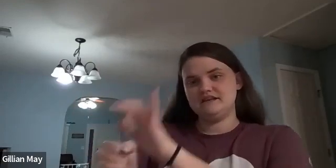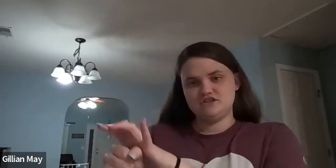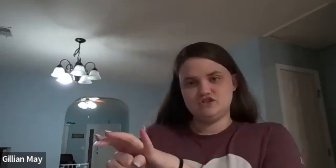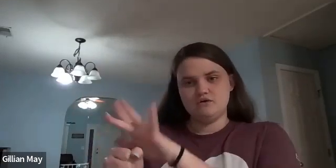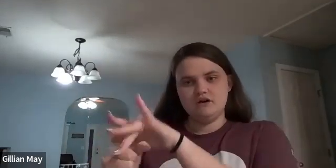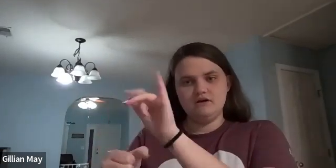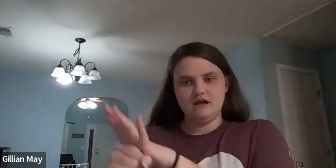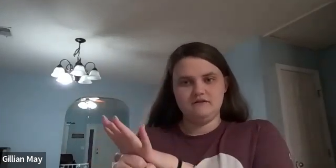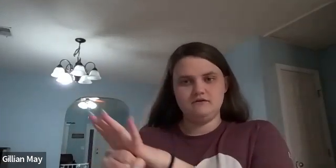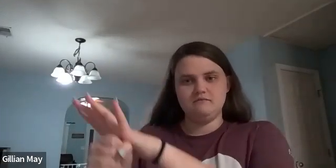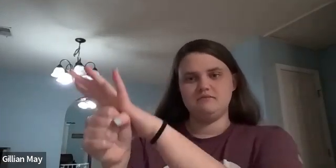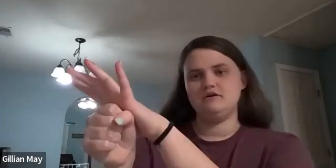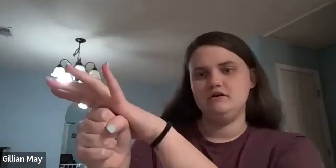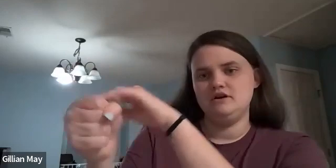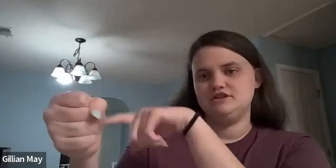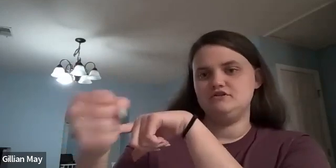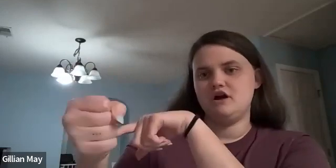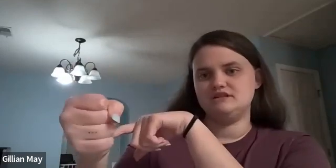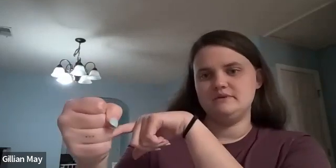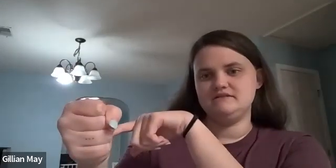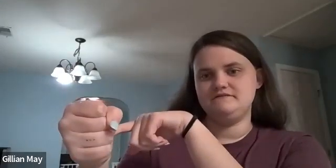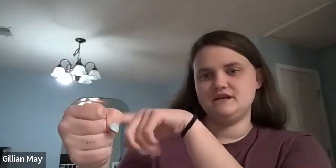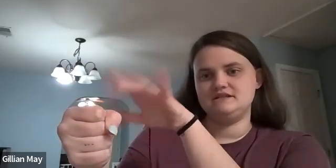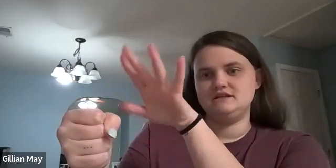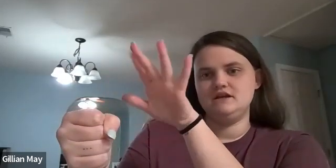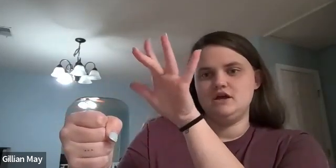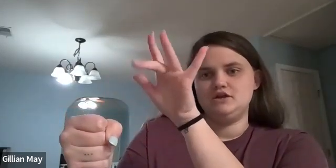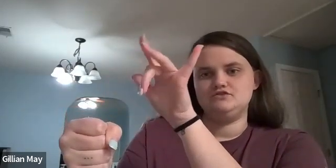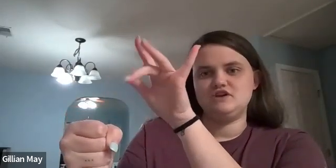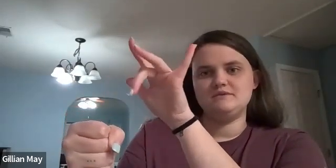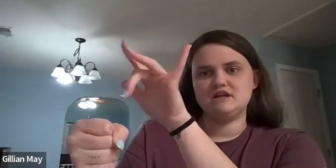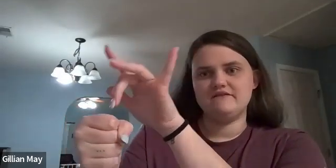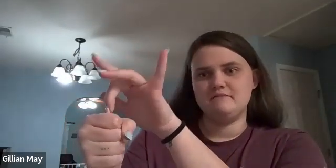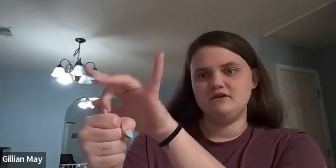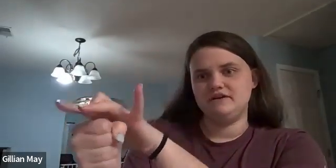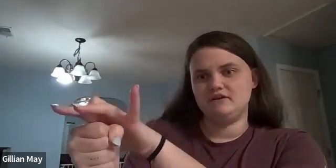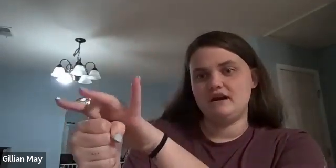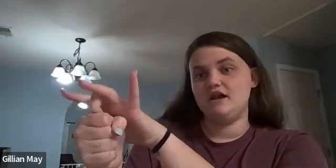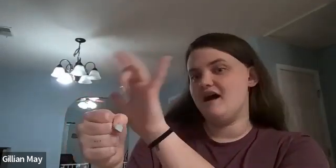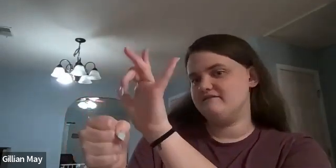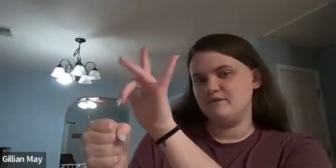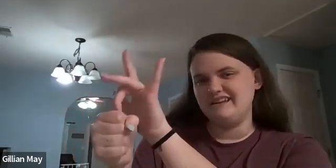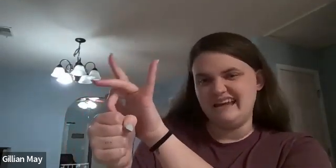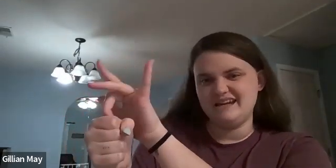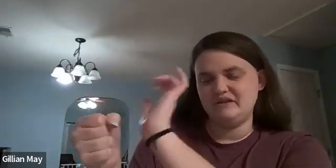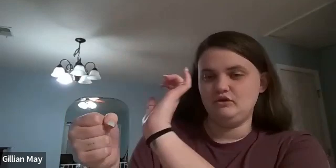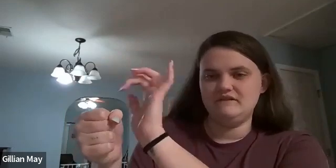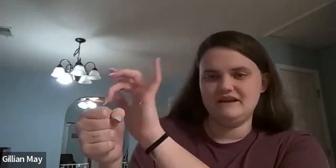like soda, if you remember. So your non-dominant's a fist. Your dominant's going to have the middle finger kind of not really in it, but looking like it